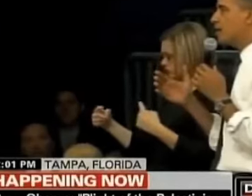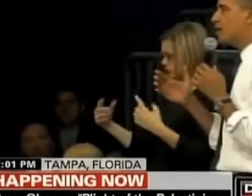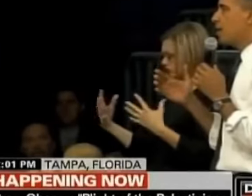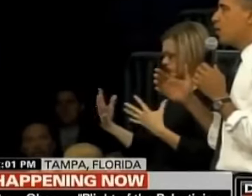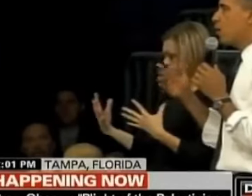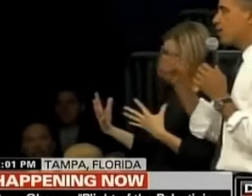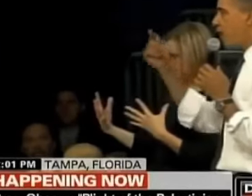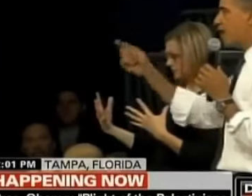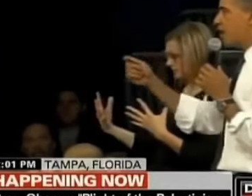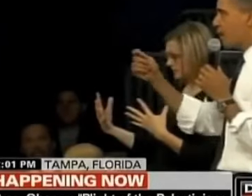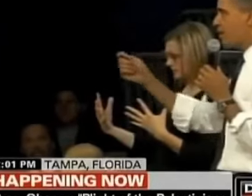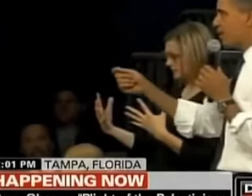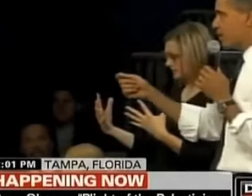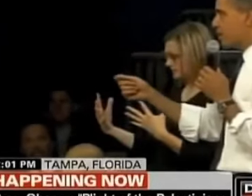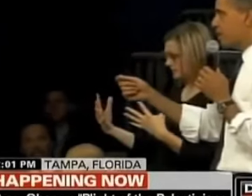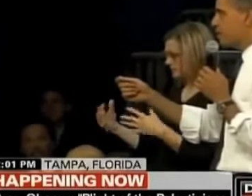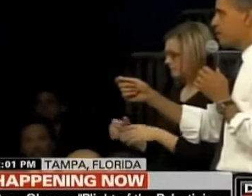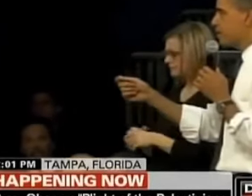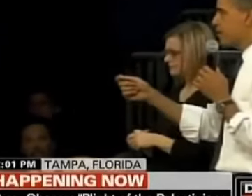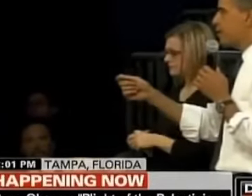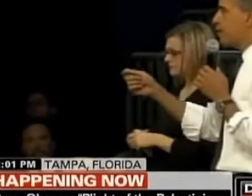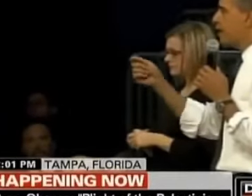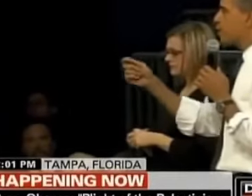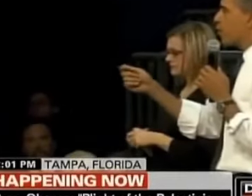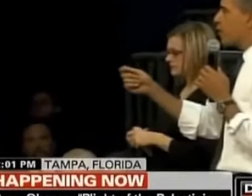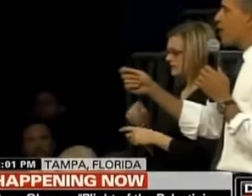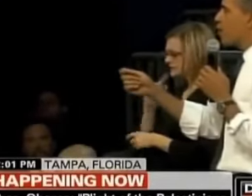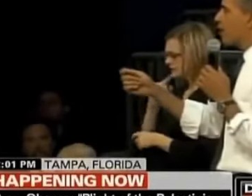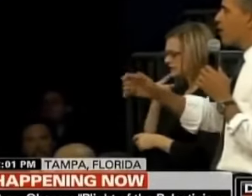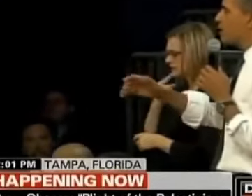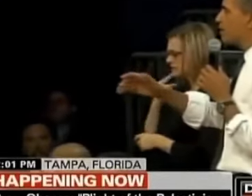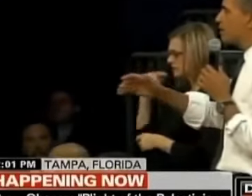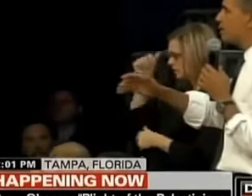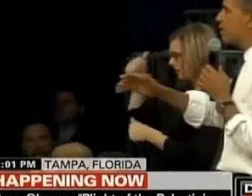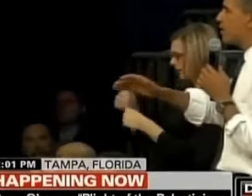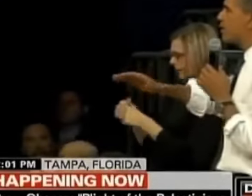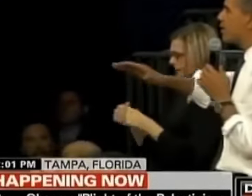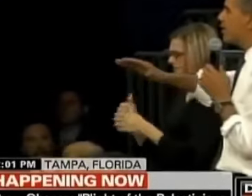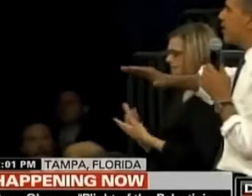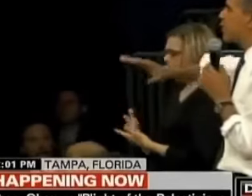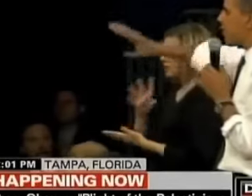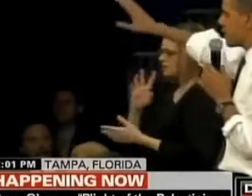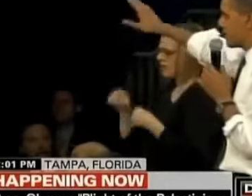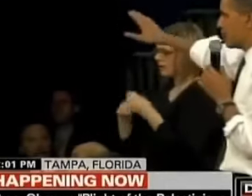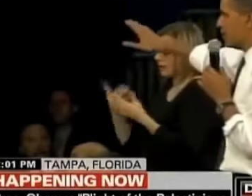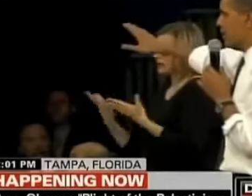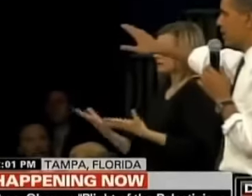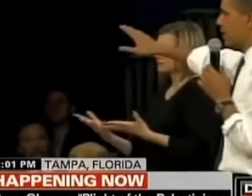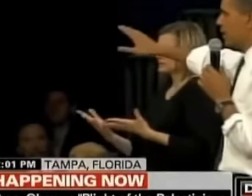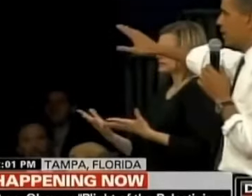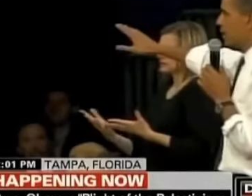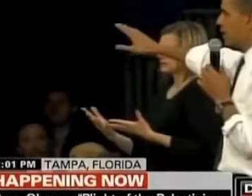important when we're talking about this issue to make sure that we don't just knee-jerk